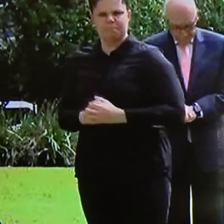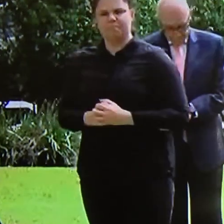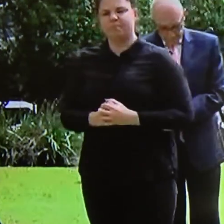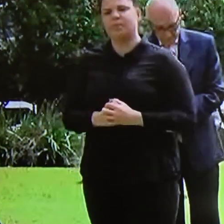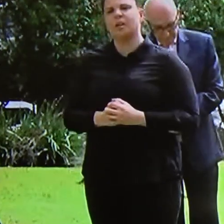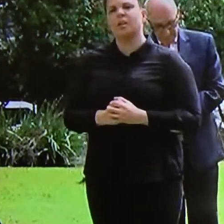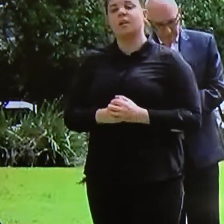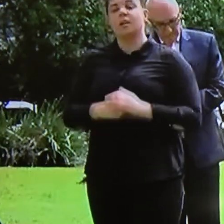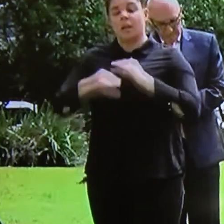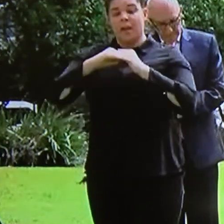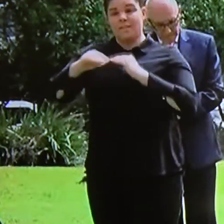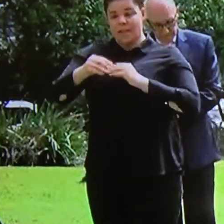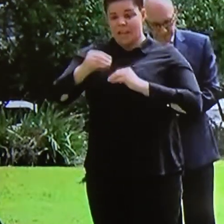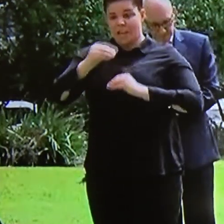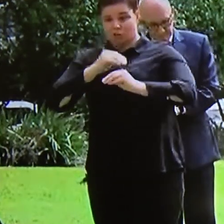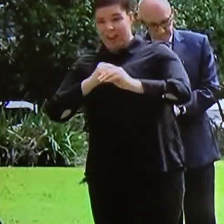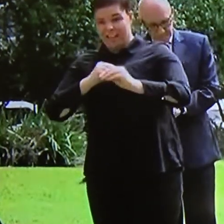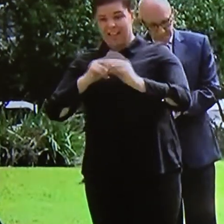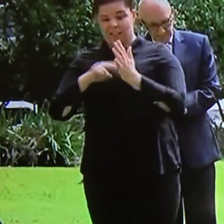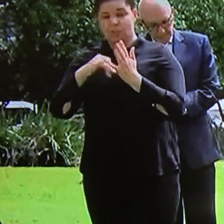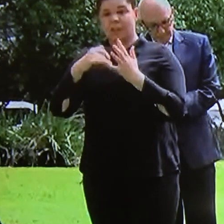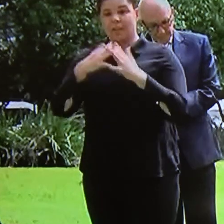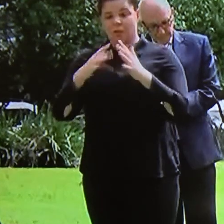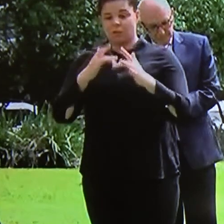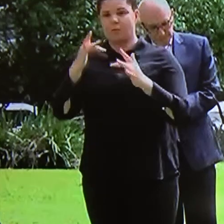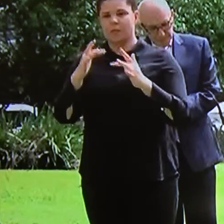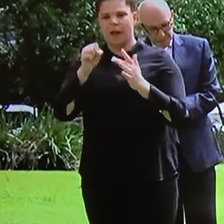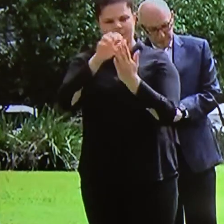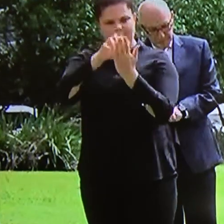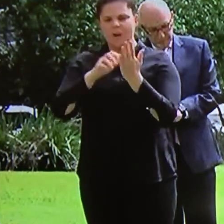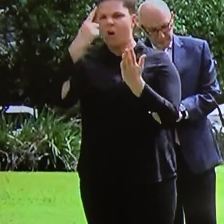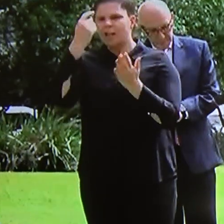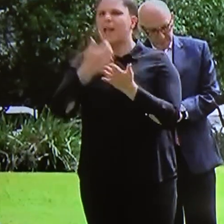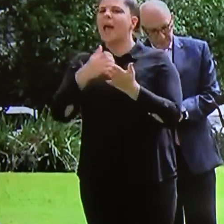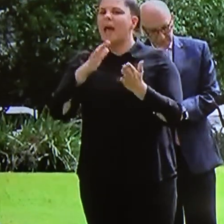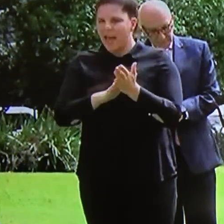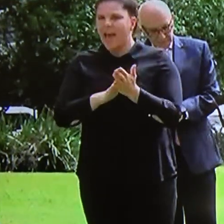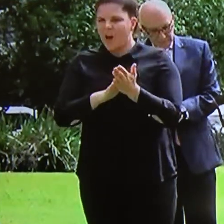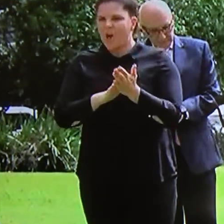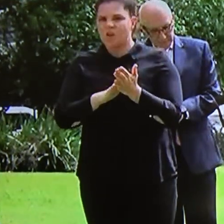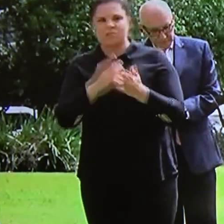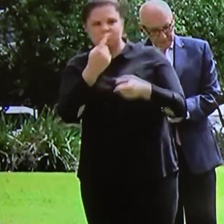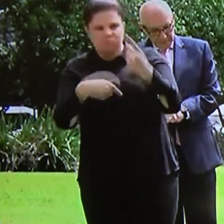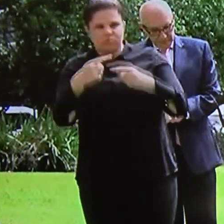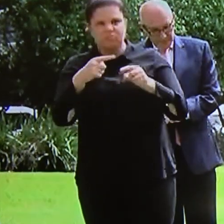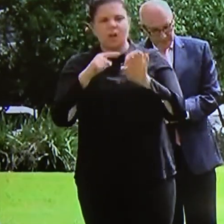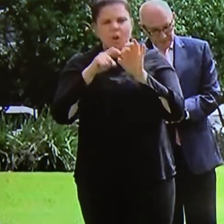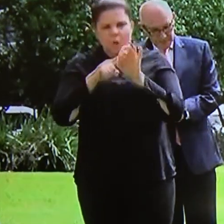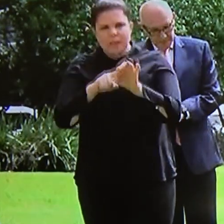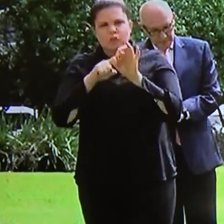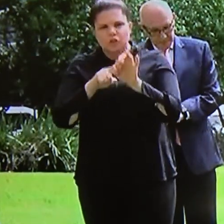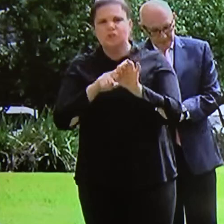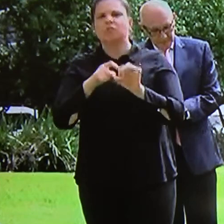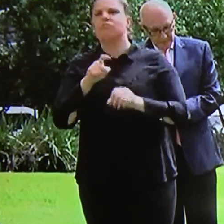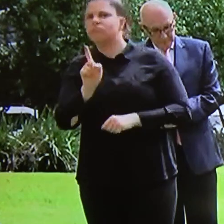tenants to start that negotiation process. Some might not know how to start that. So this template will clearly set the guidelines for them to start